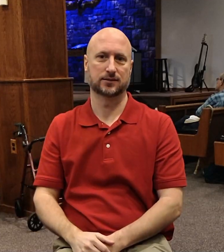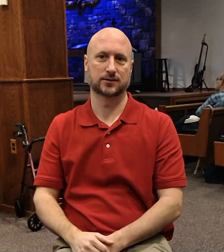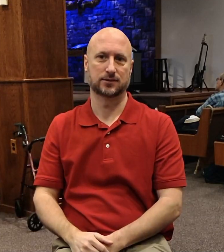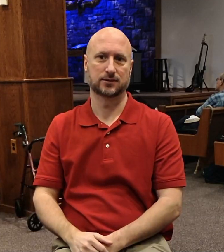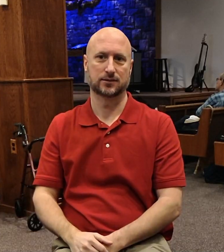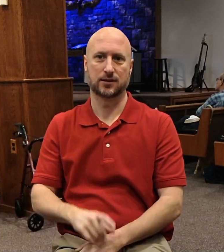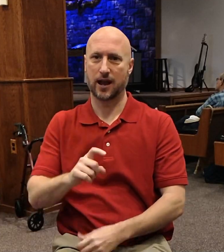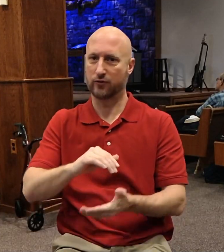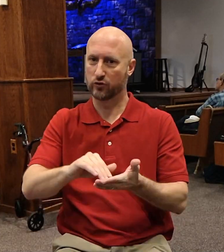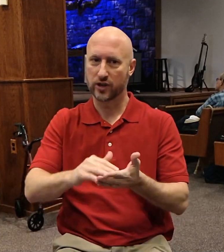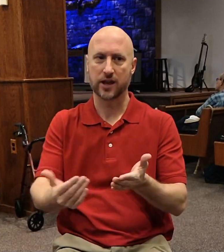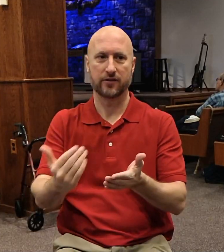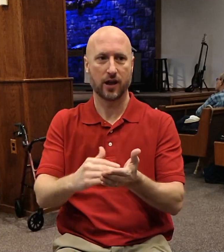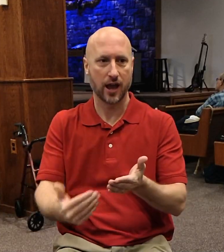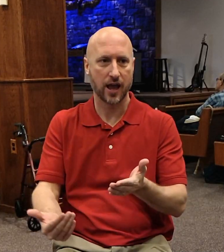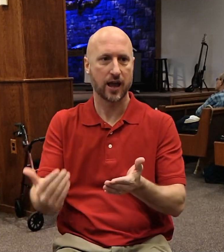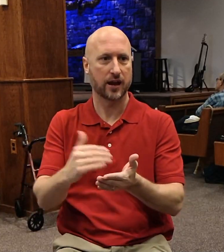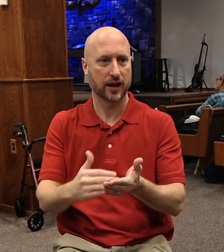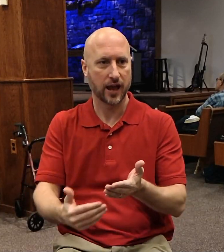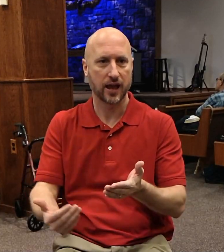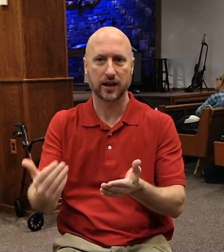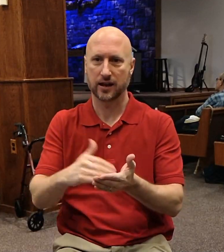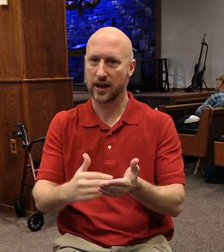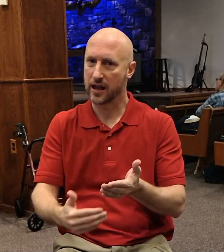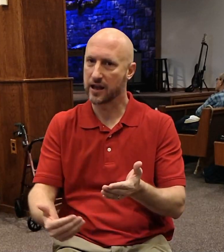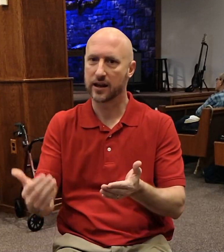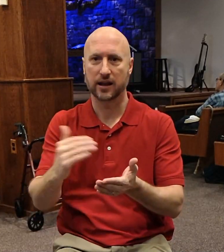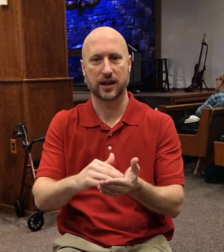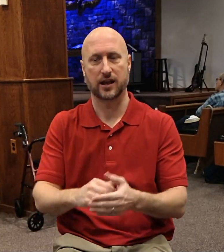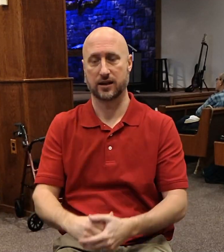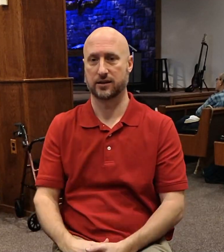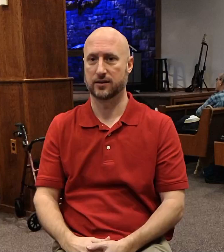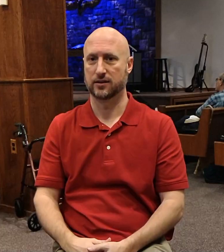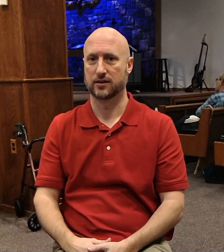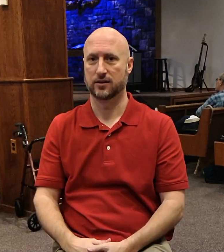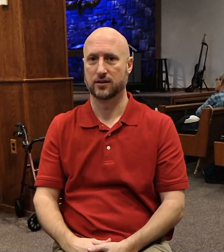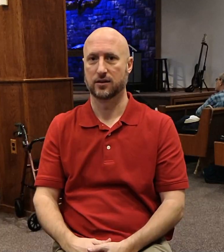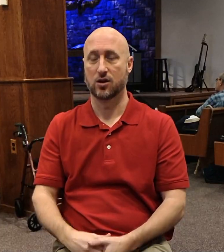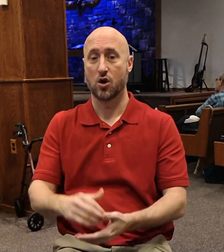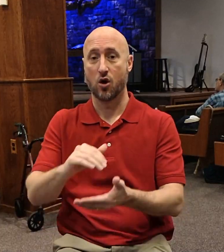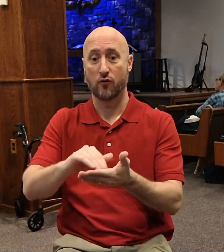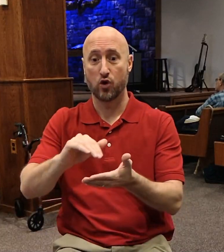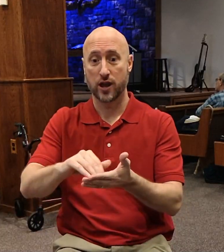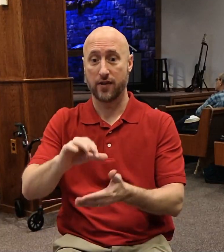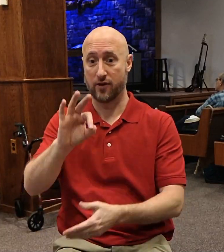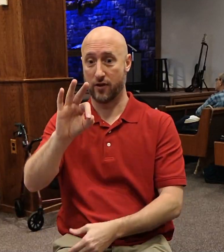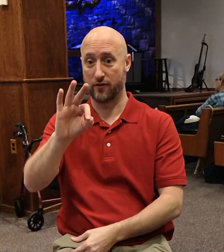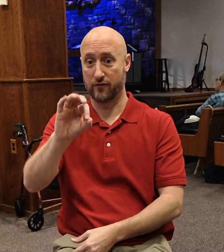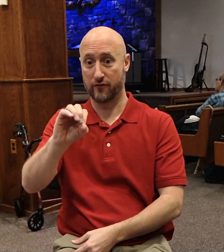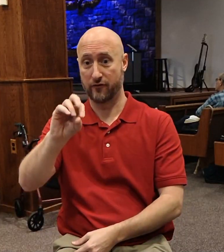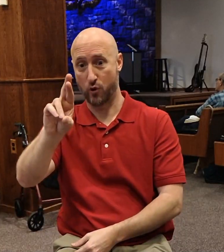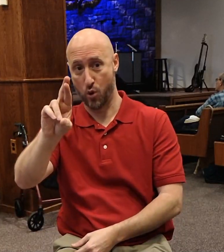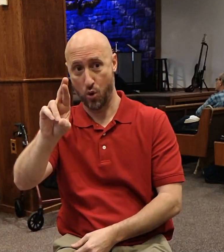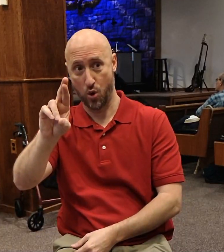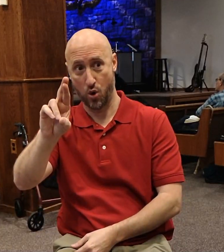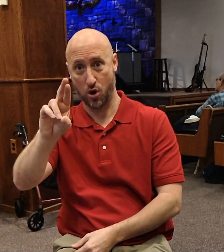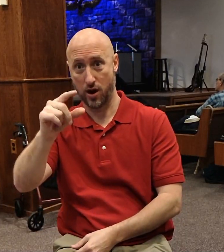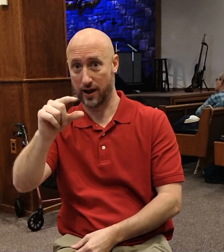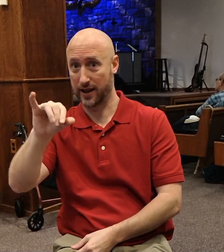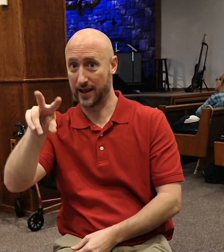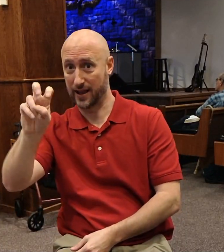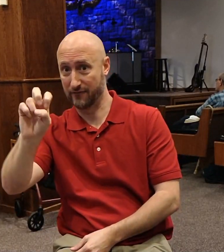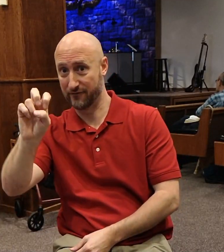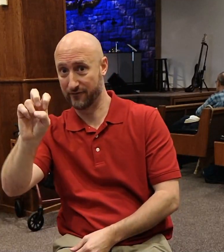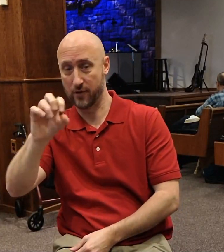unendingly I mean forgive for you know what for means ahead of time